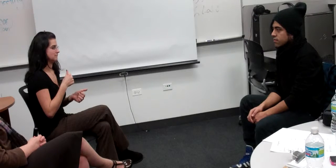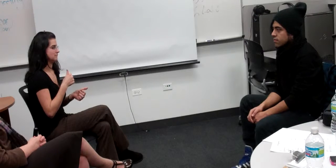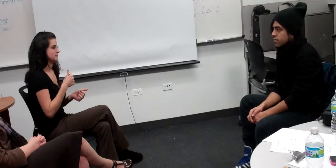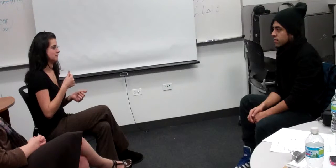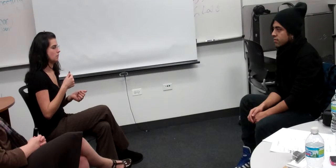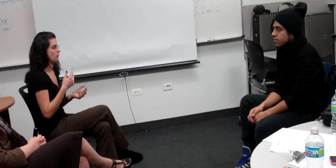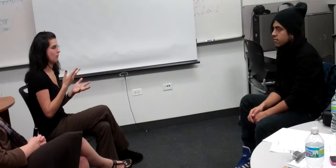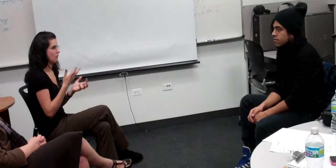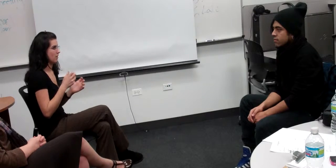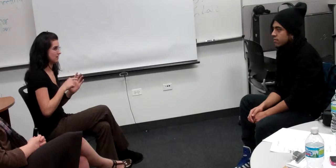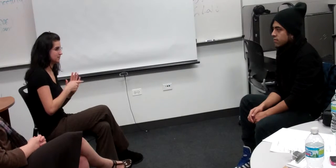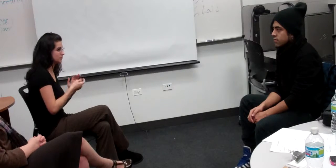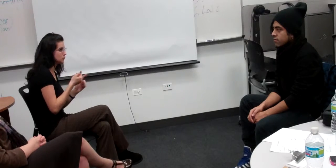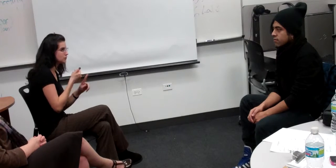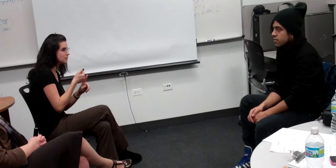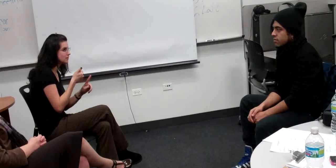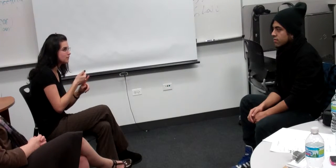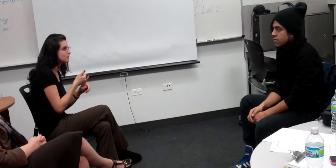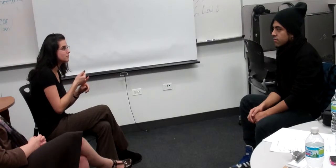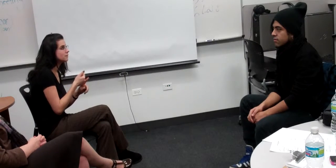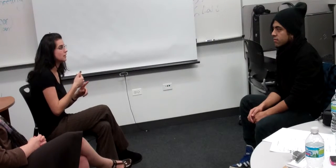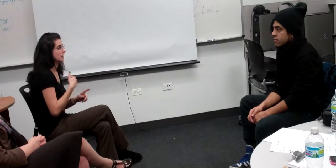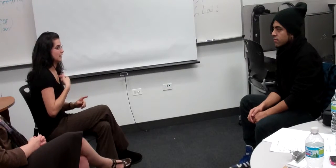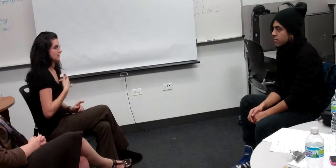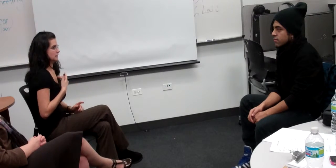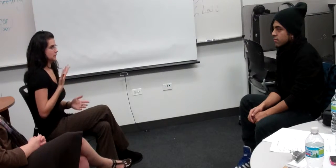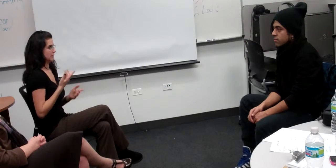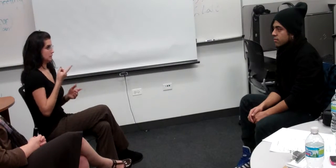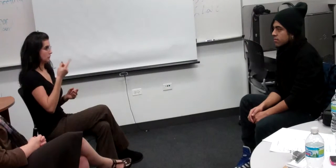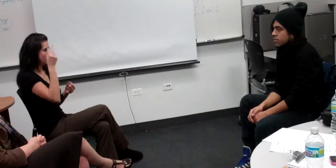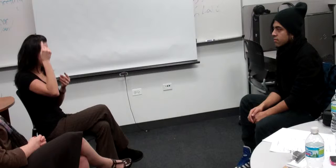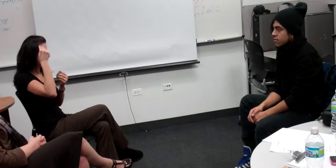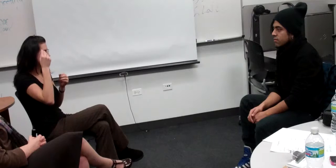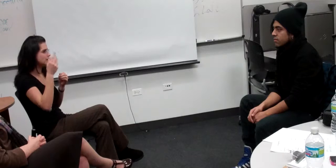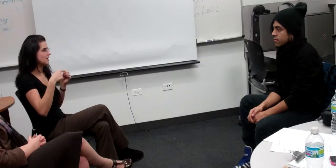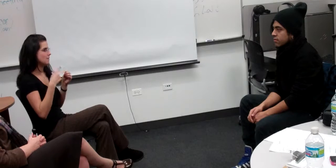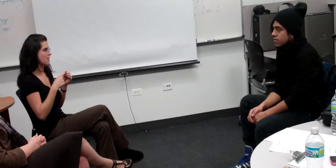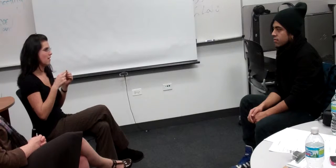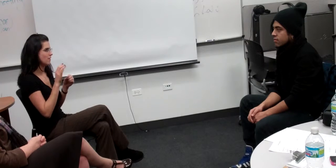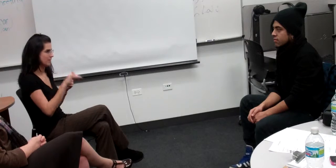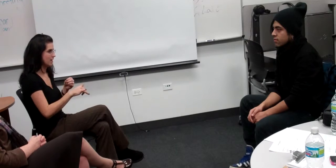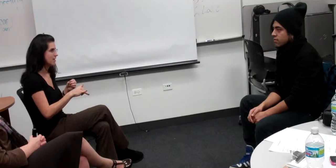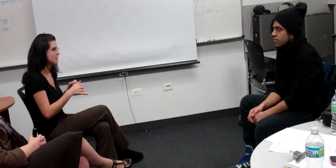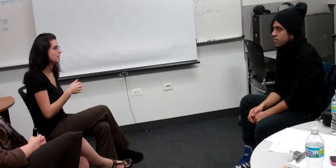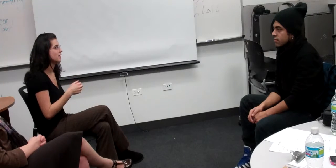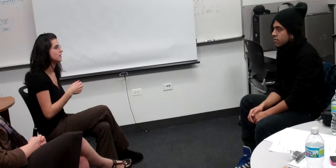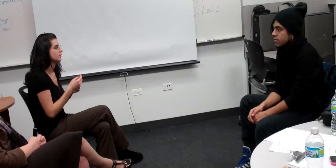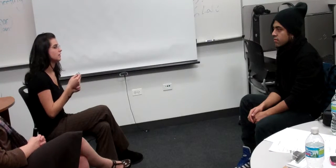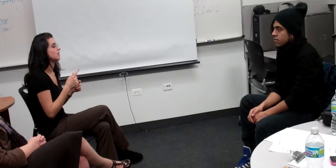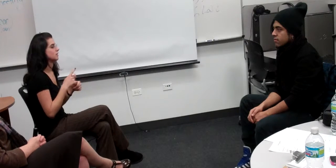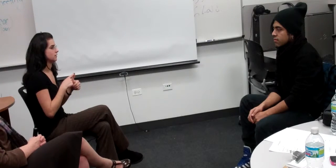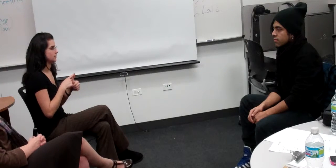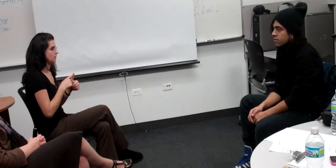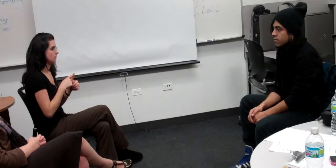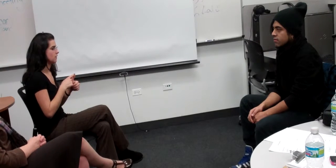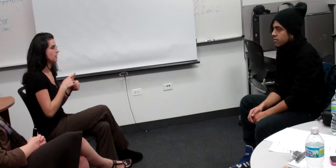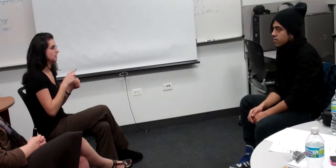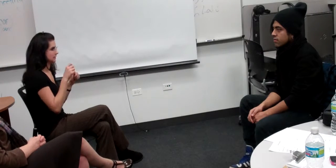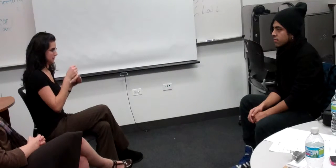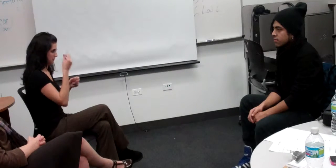going to kill yourself, or if you wanted to really hurt someone else or kill